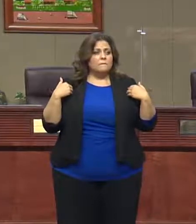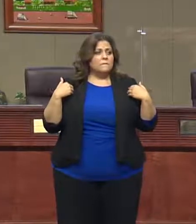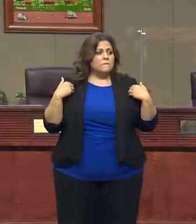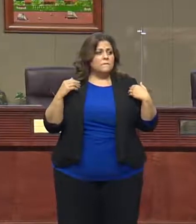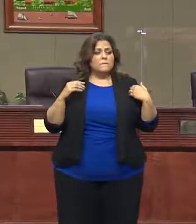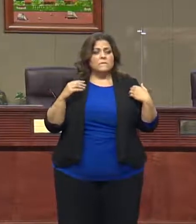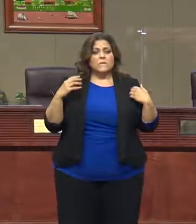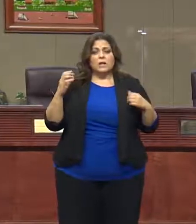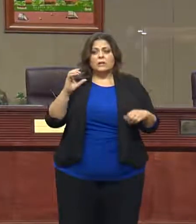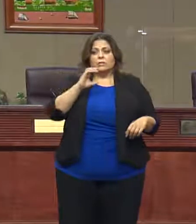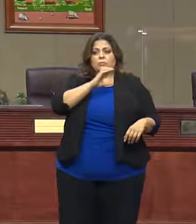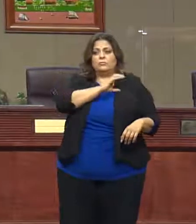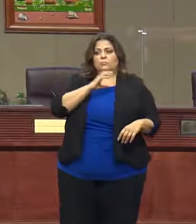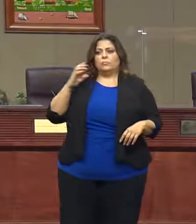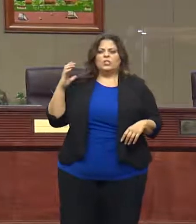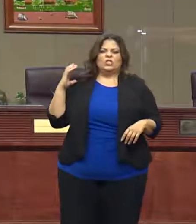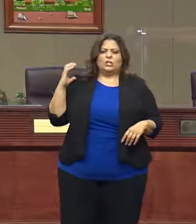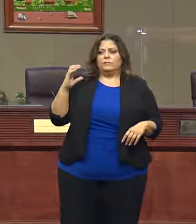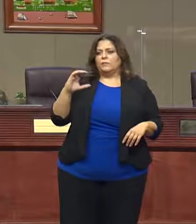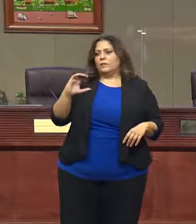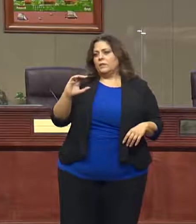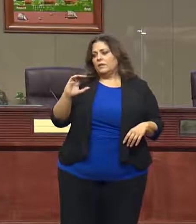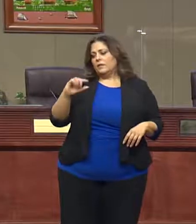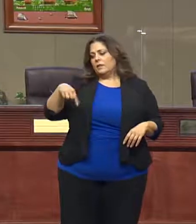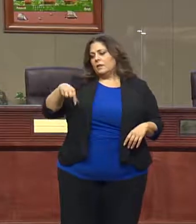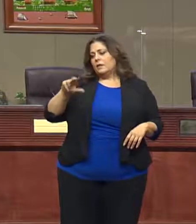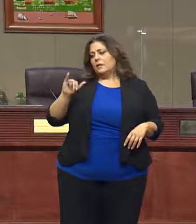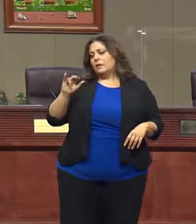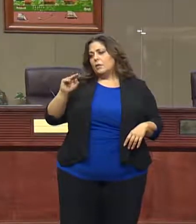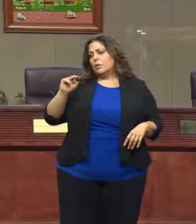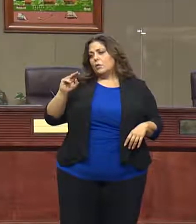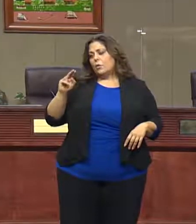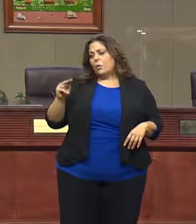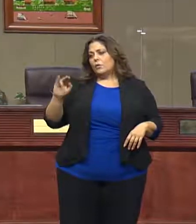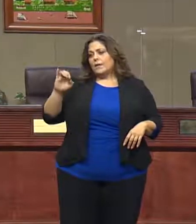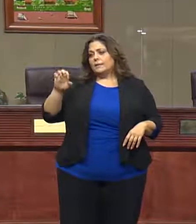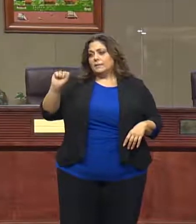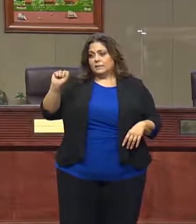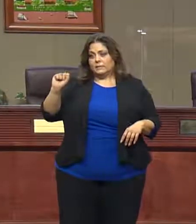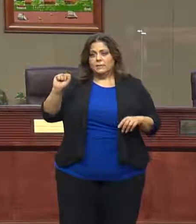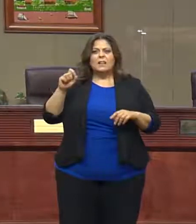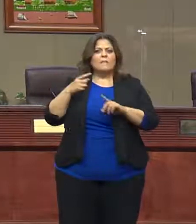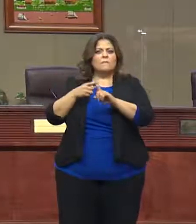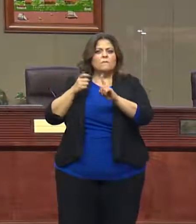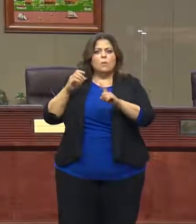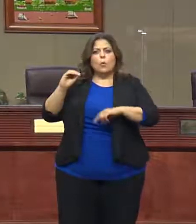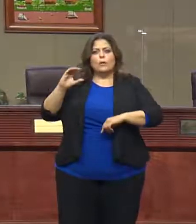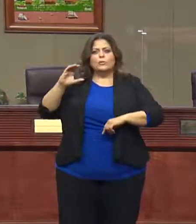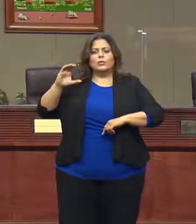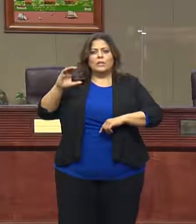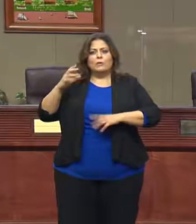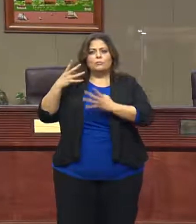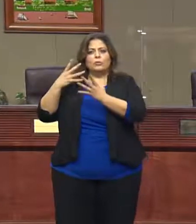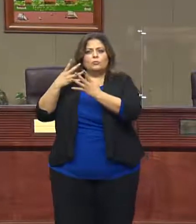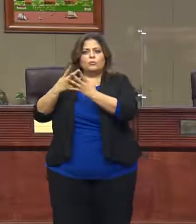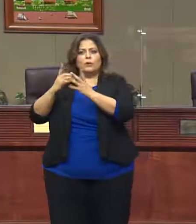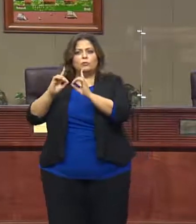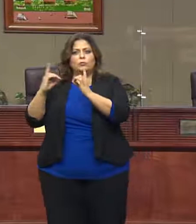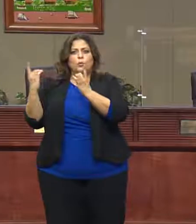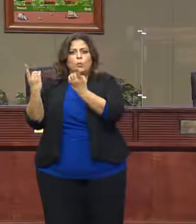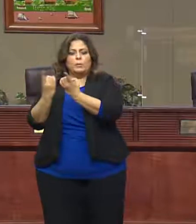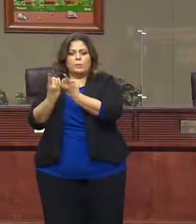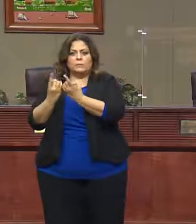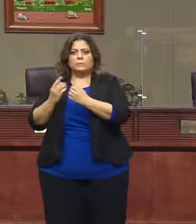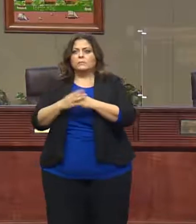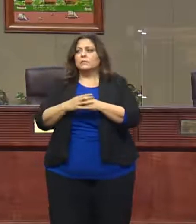Chief Quinones here from Orange County Corrections Department, And we have Director